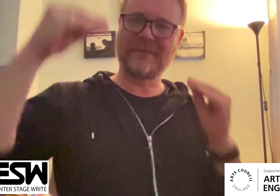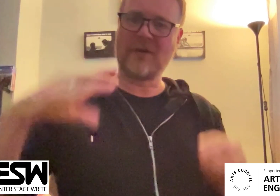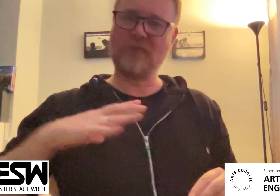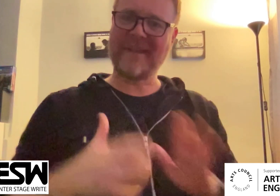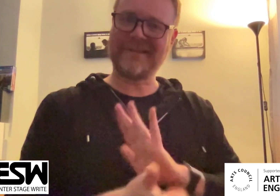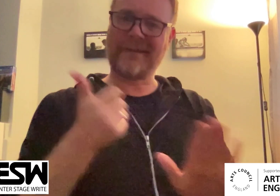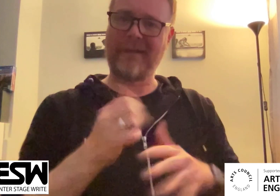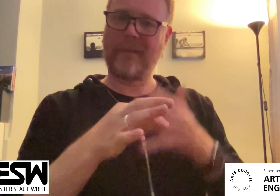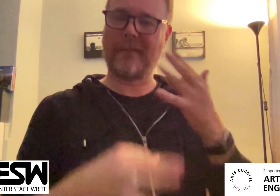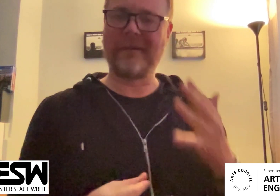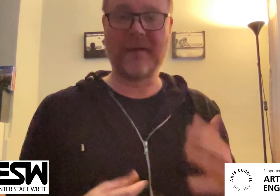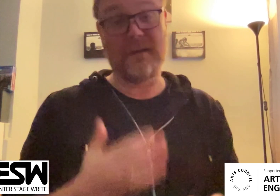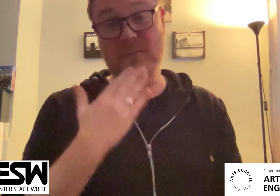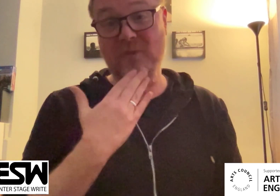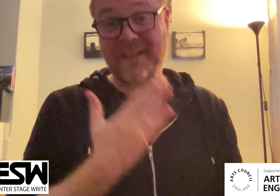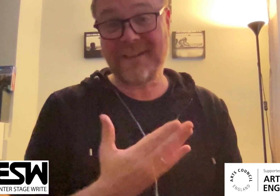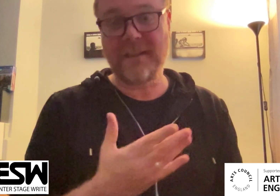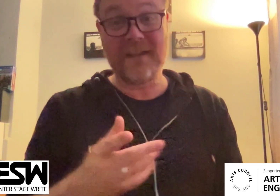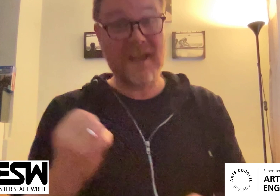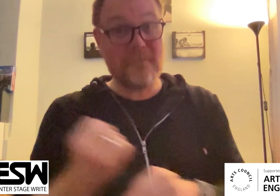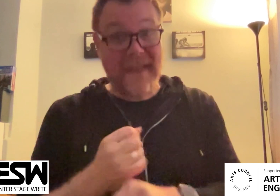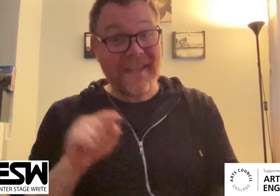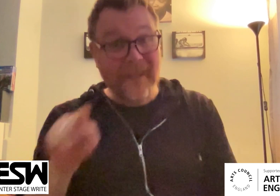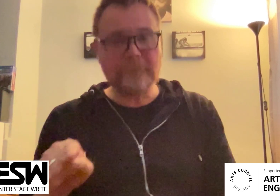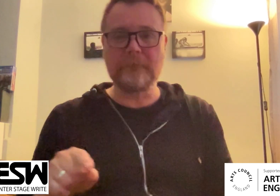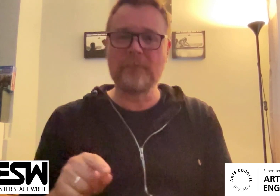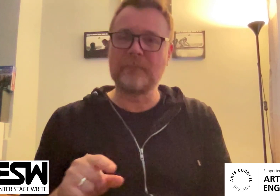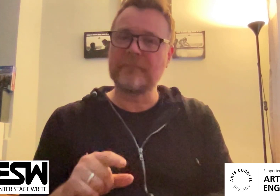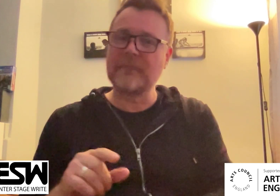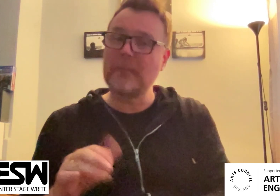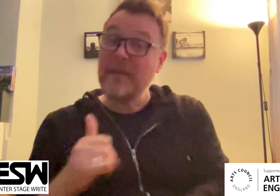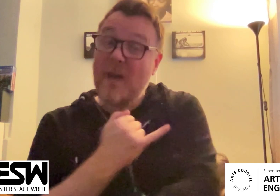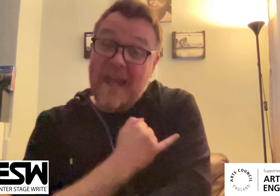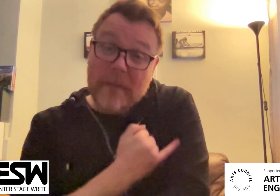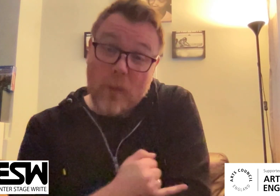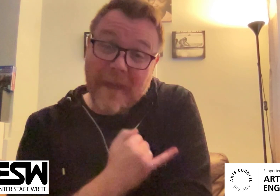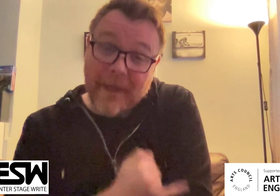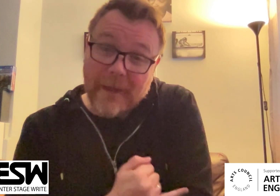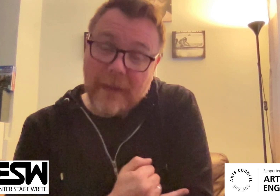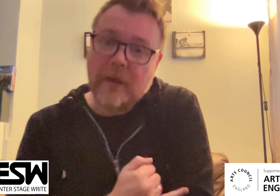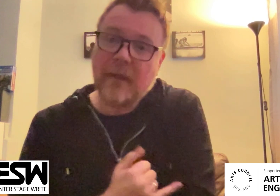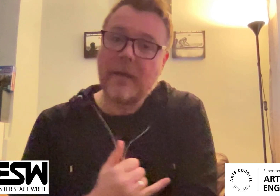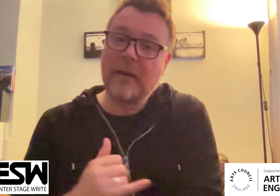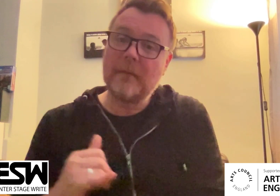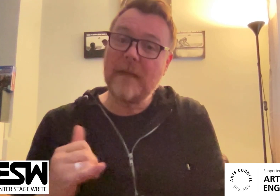and has all the necessary skills. That's a bit boring. Make your character perhaps even weak. Give